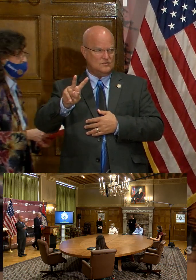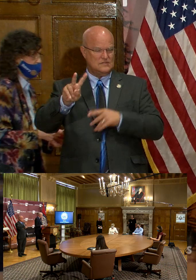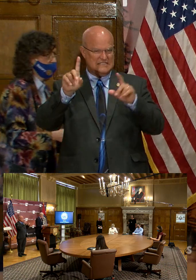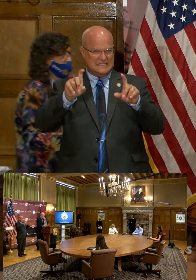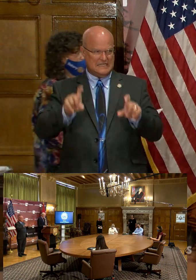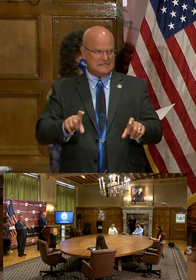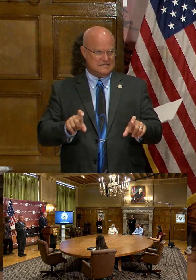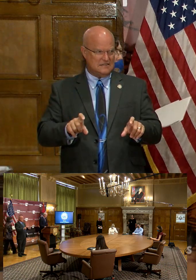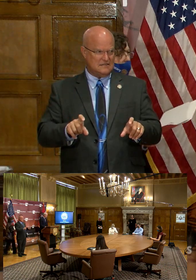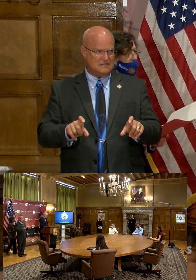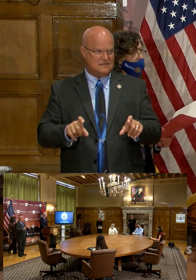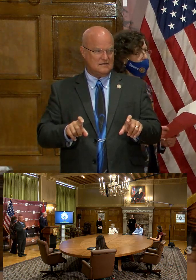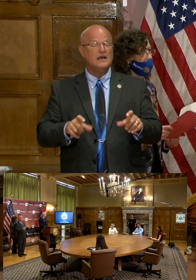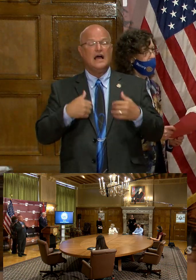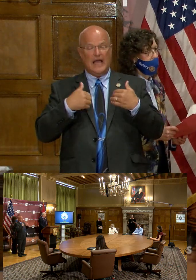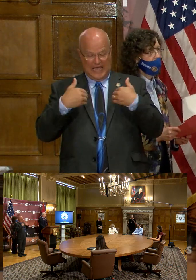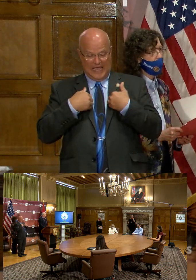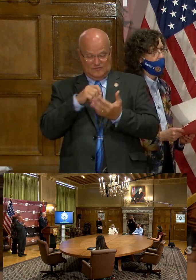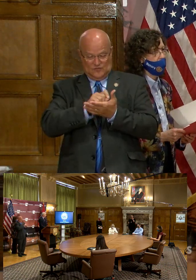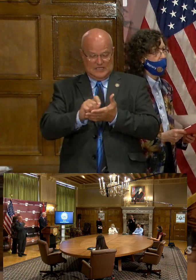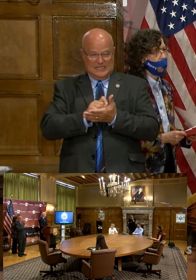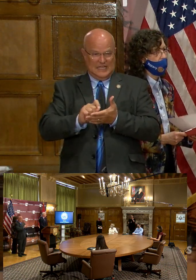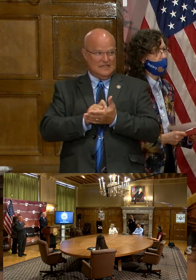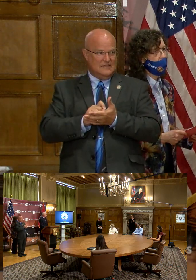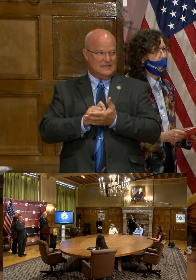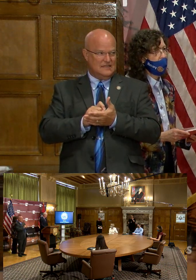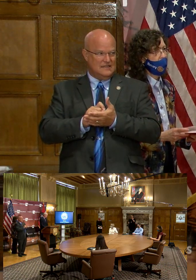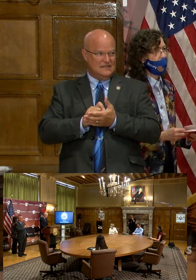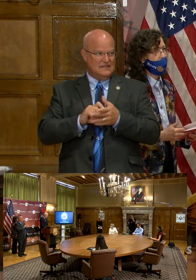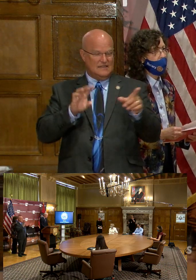4,372 tests. Yes, and that's what I have written down. So,